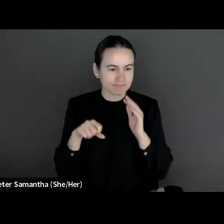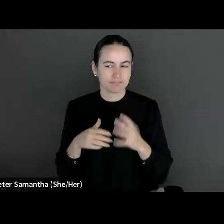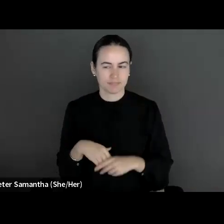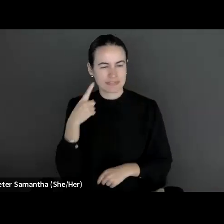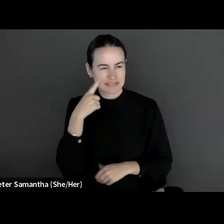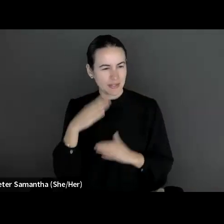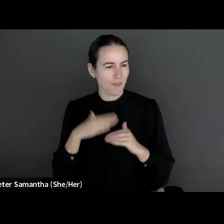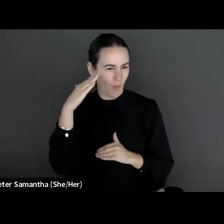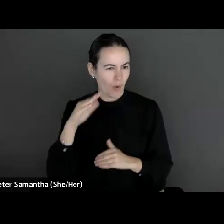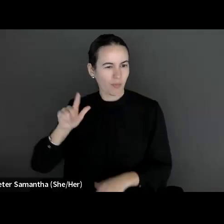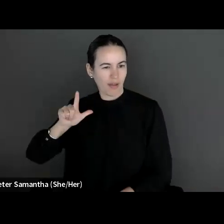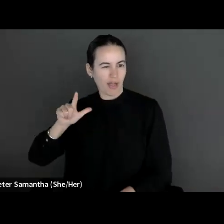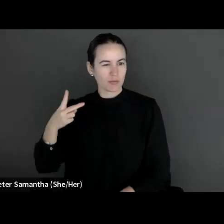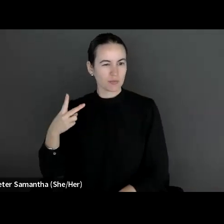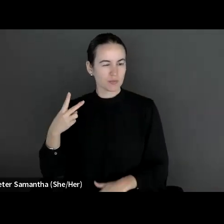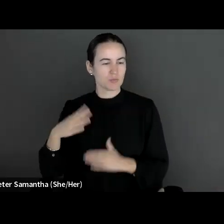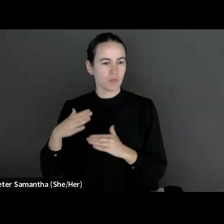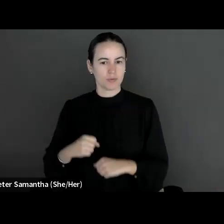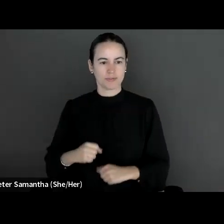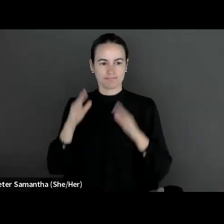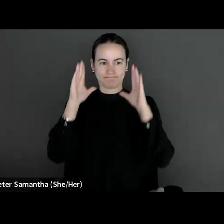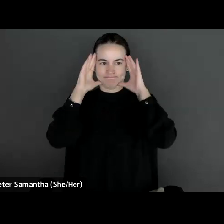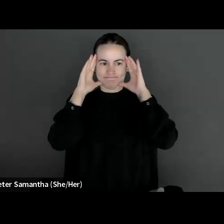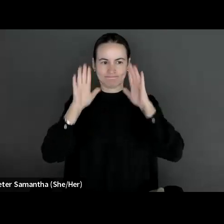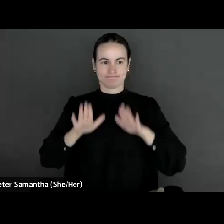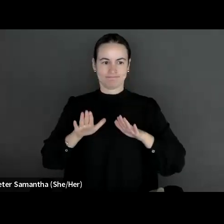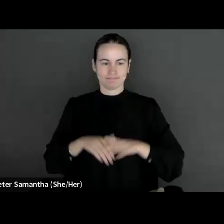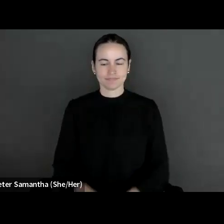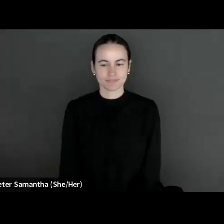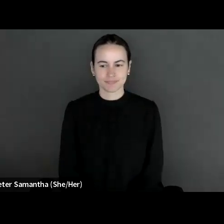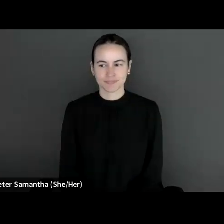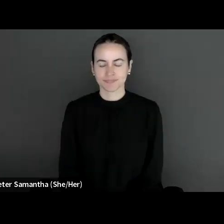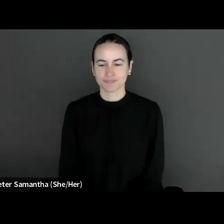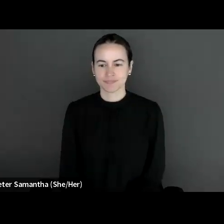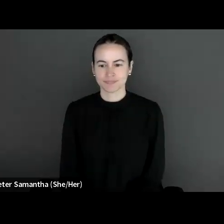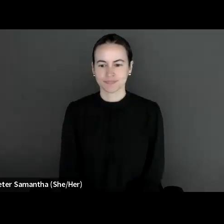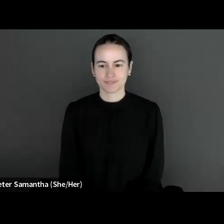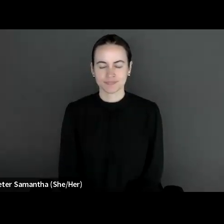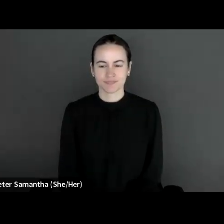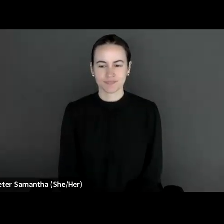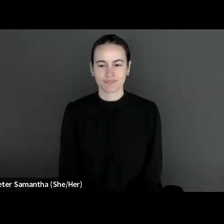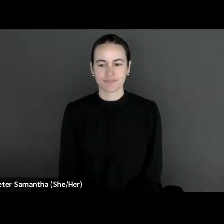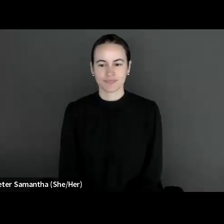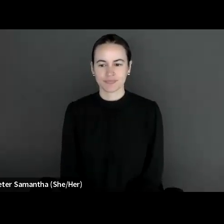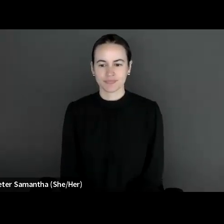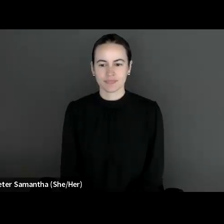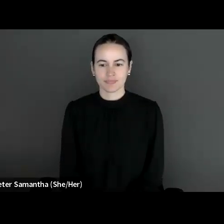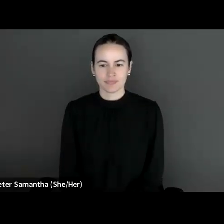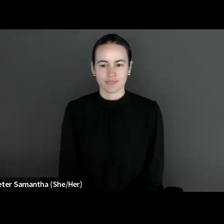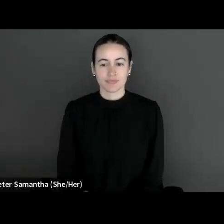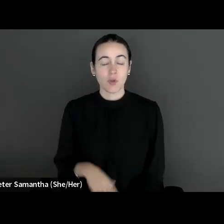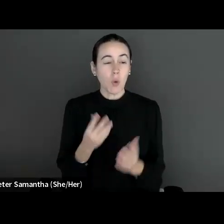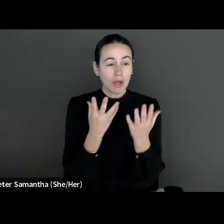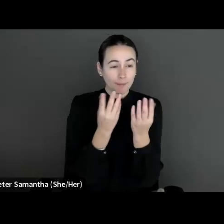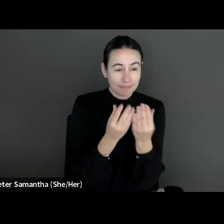learners did not so. And so there is not so much an effect of amount of hesitations,